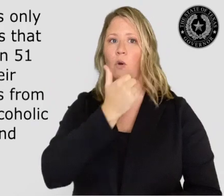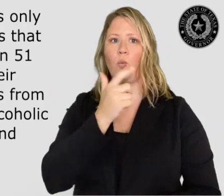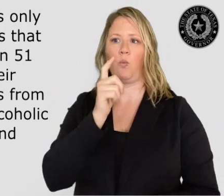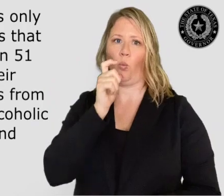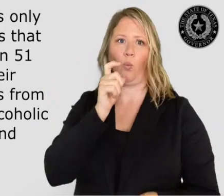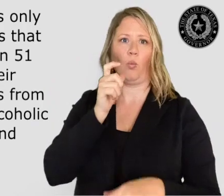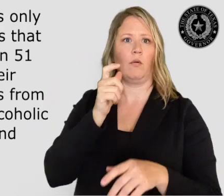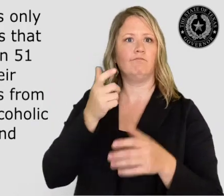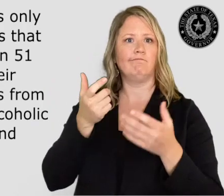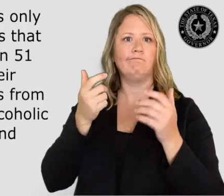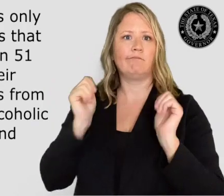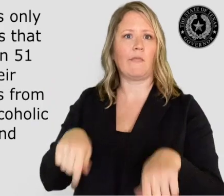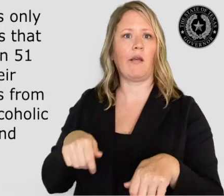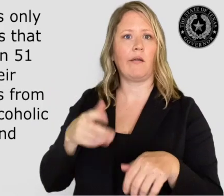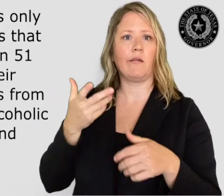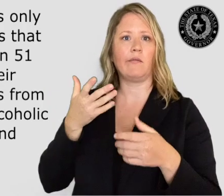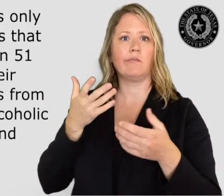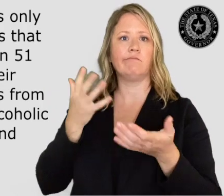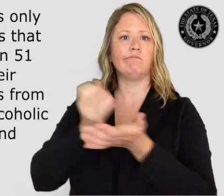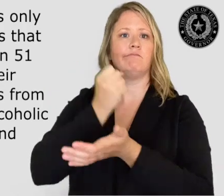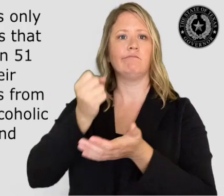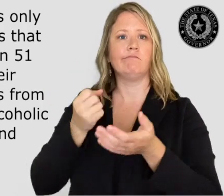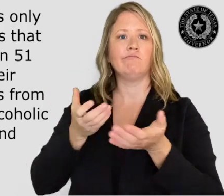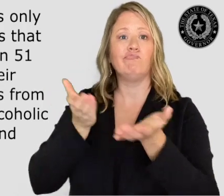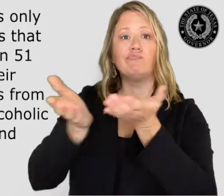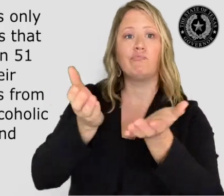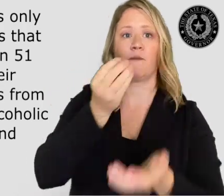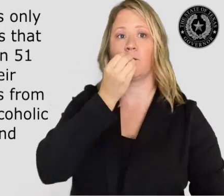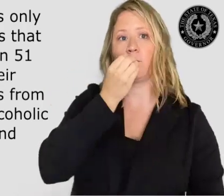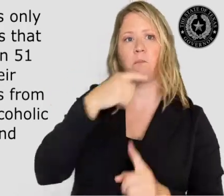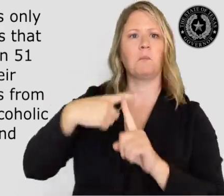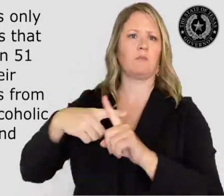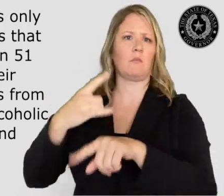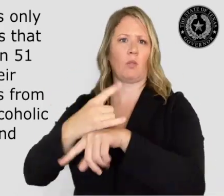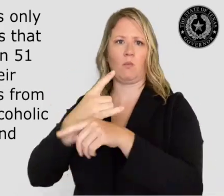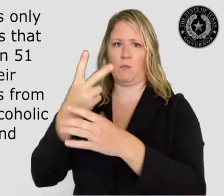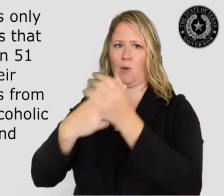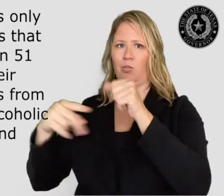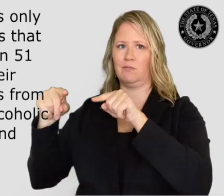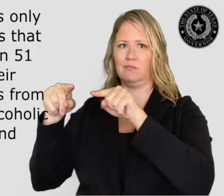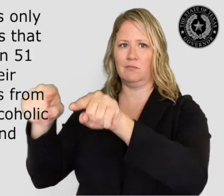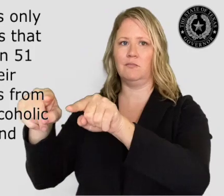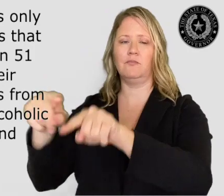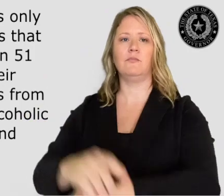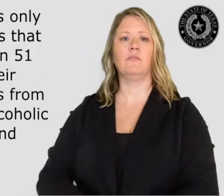51% of their gross receipts from the sale of alcoholic beverages, and